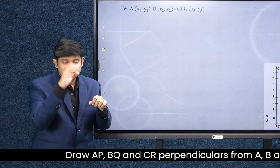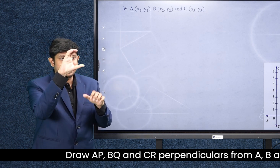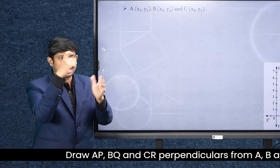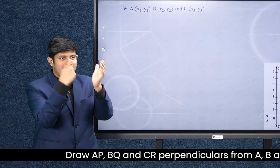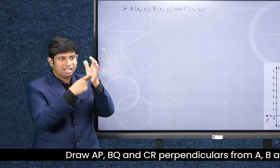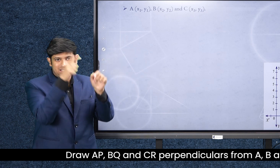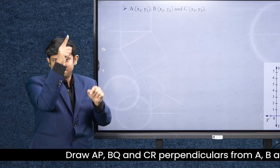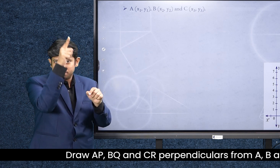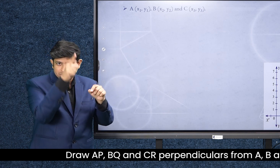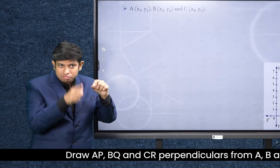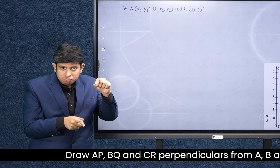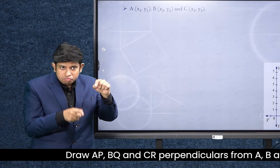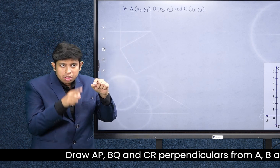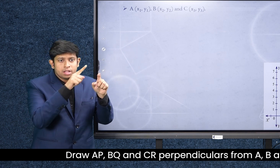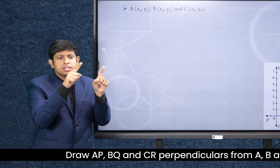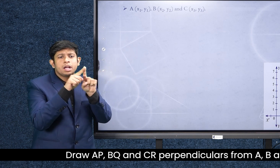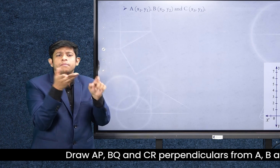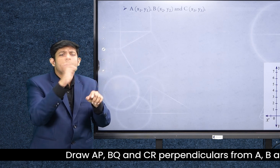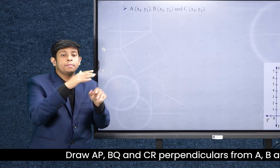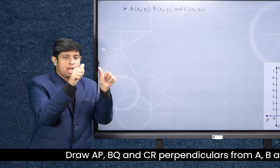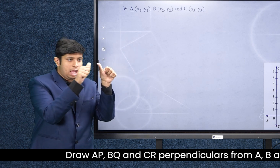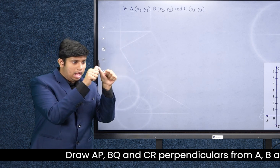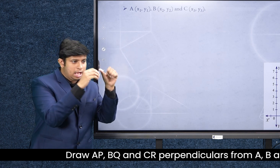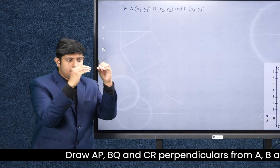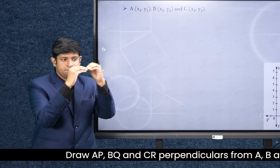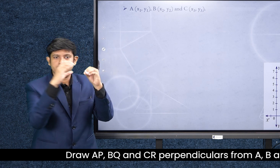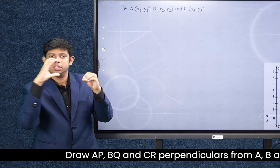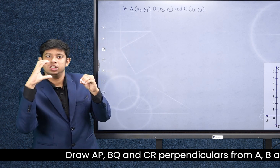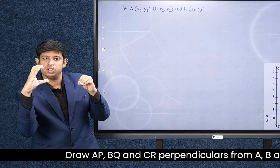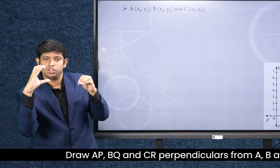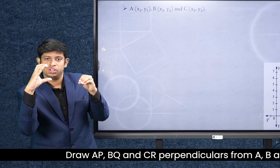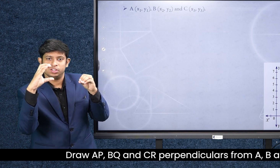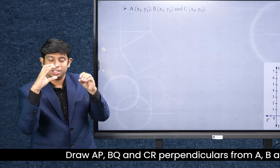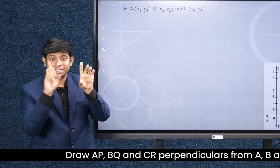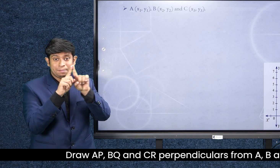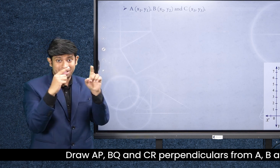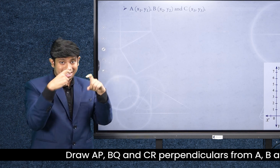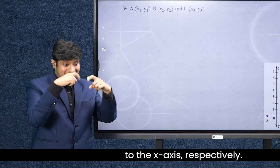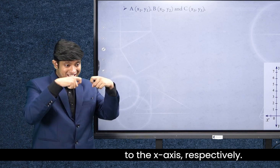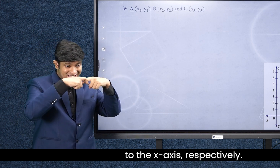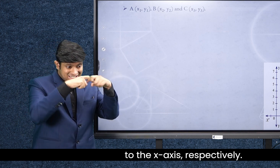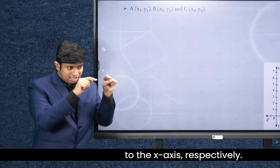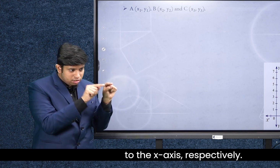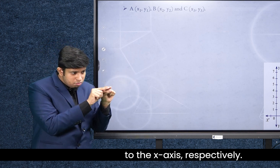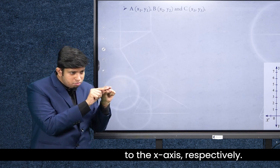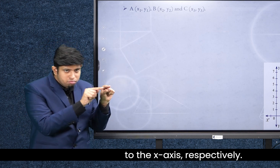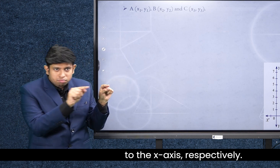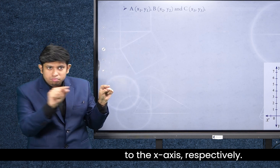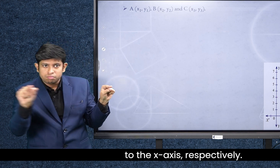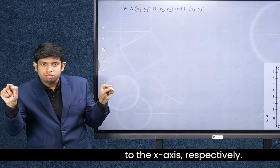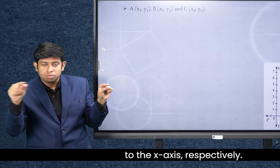are perpendicular from A, B and C to the x-axis